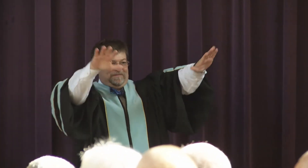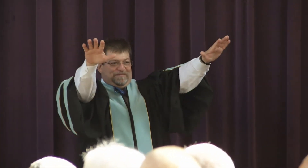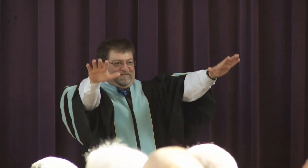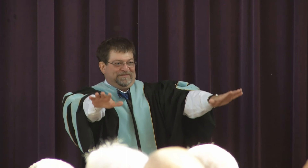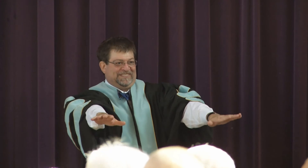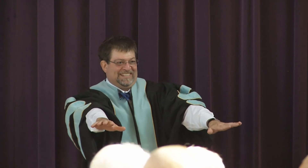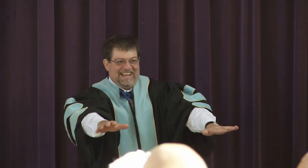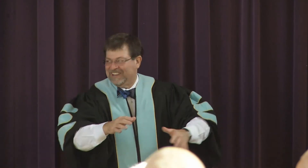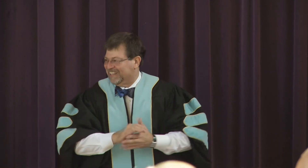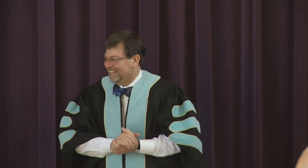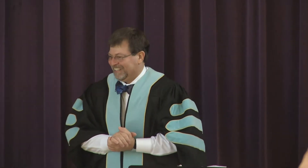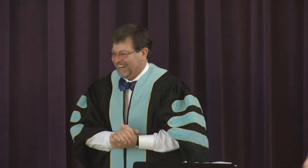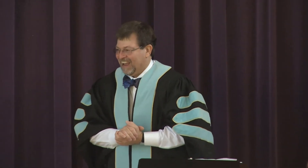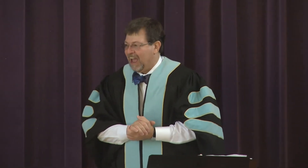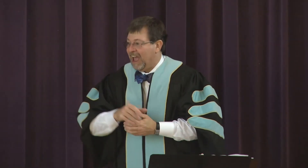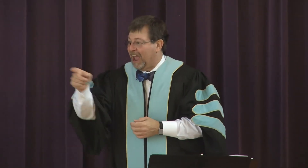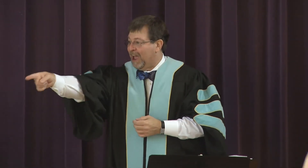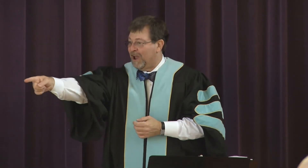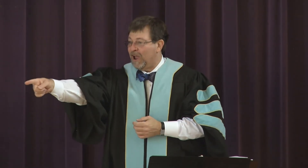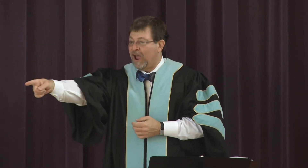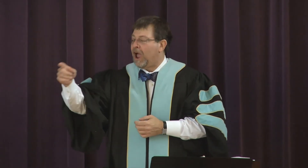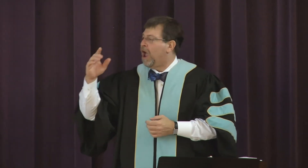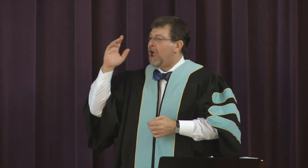Okay. Please be seated.